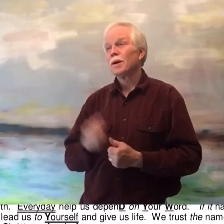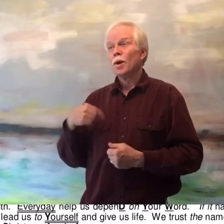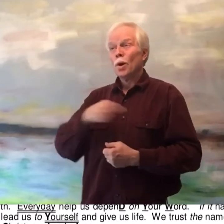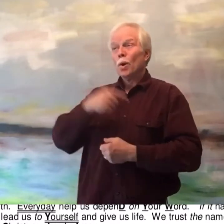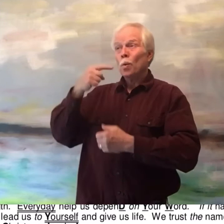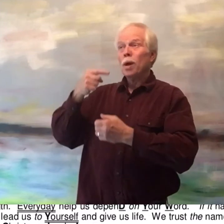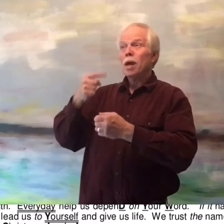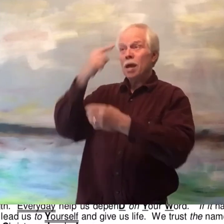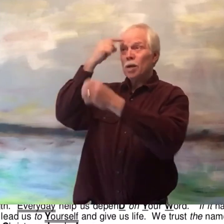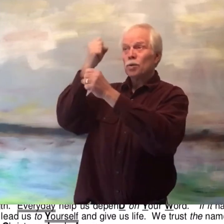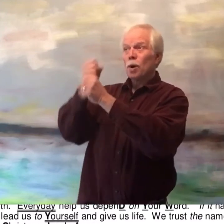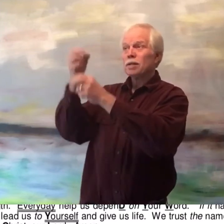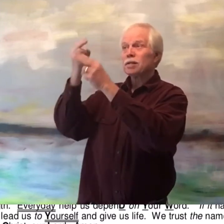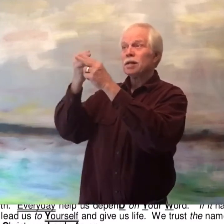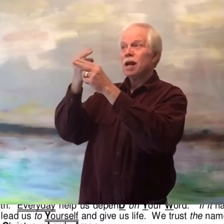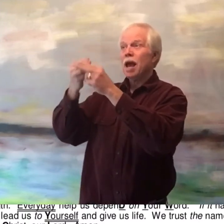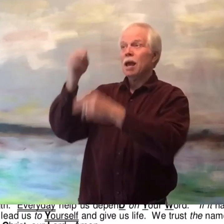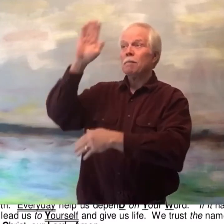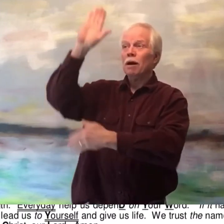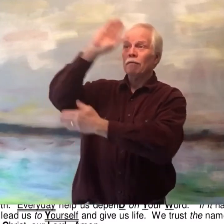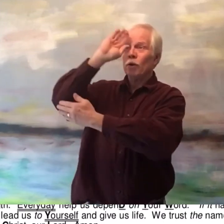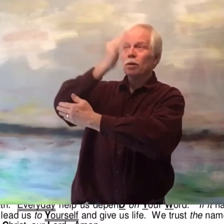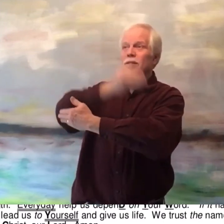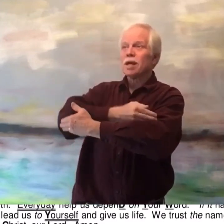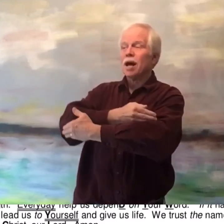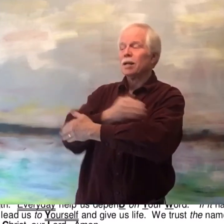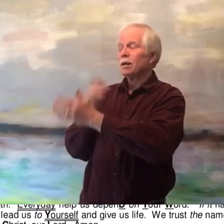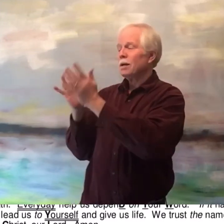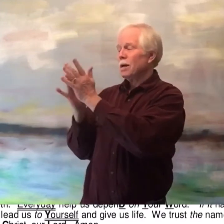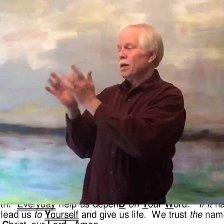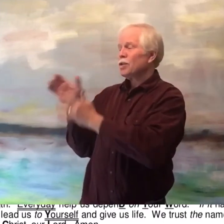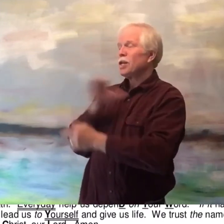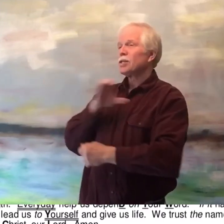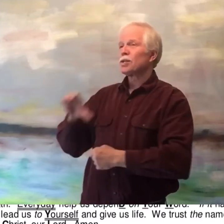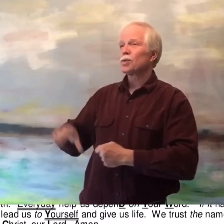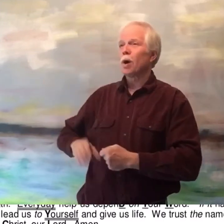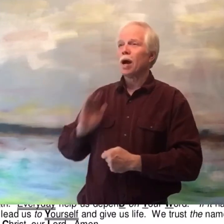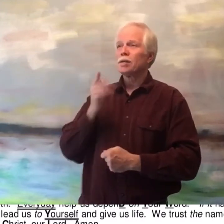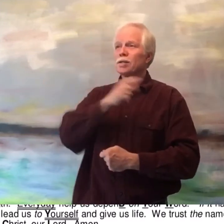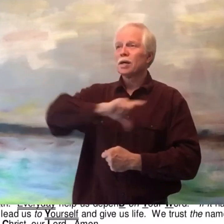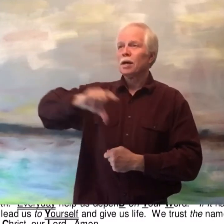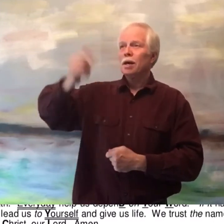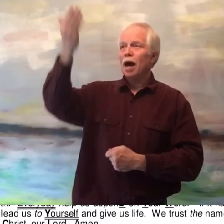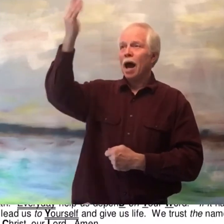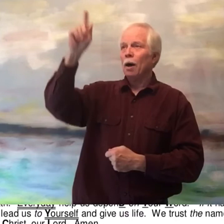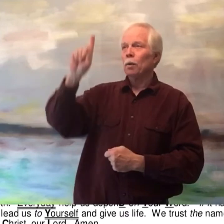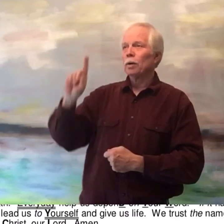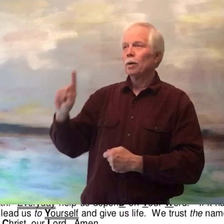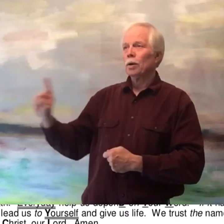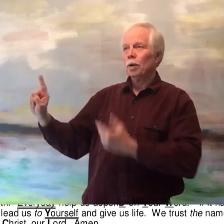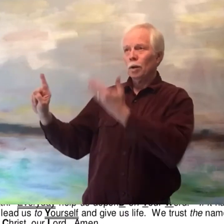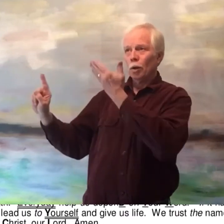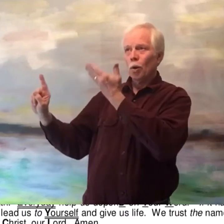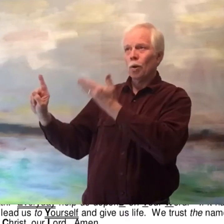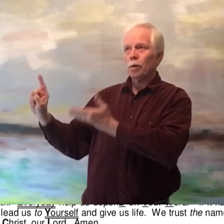We trust the name of your Son, Jesus Christ, our Lord.